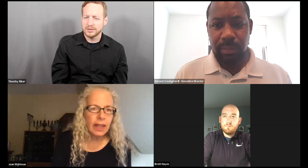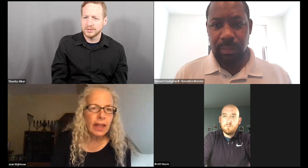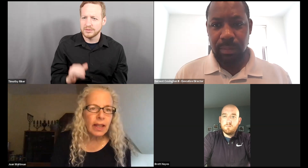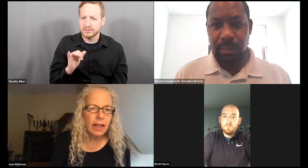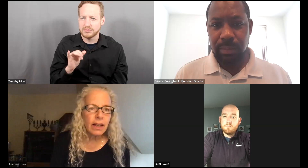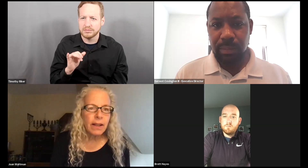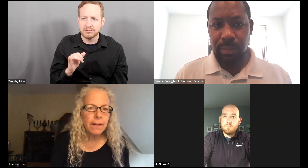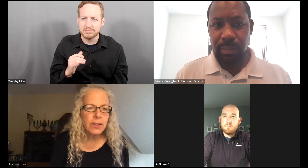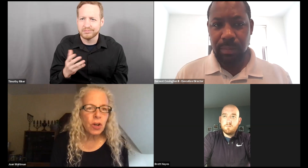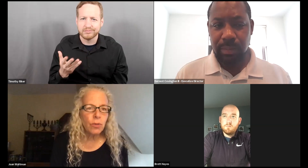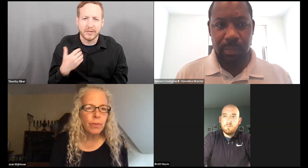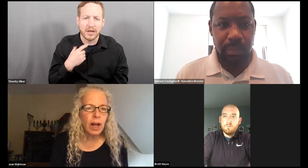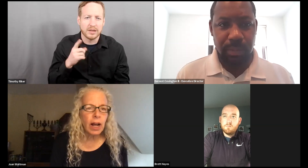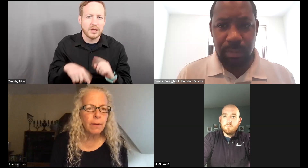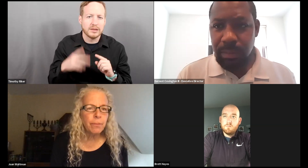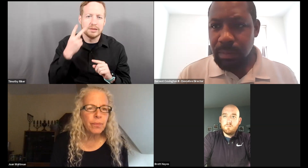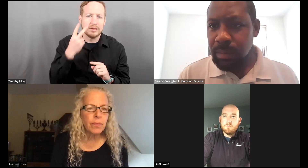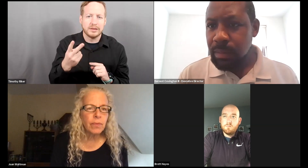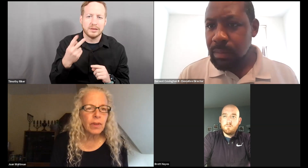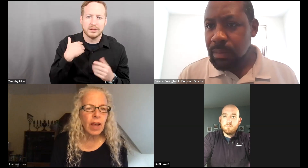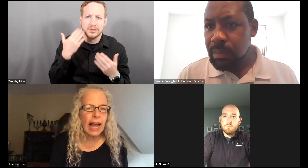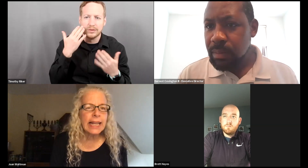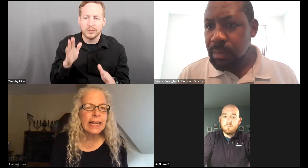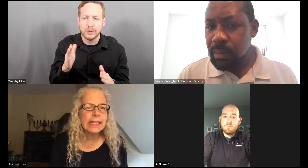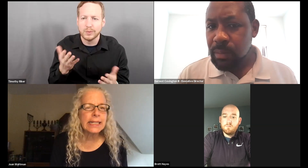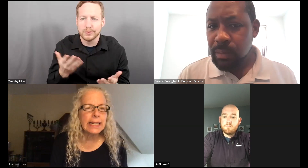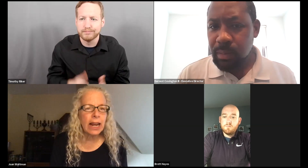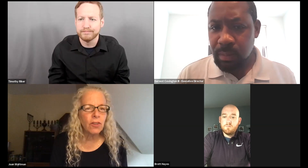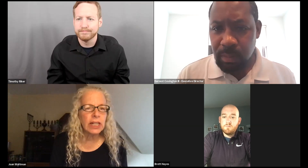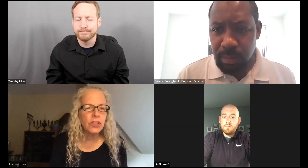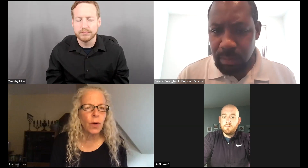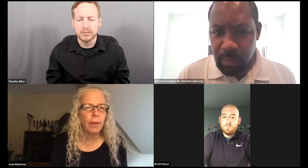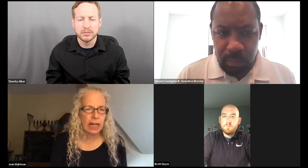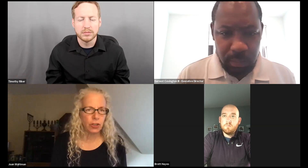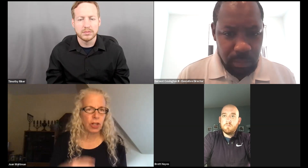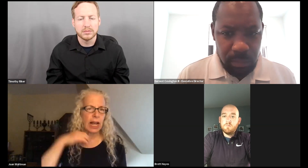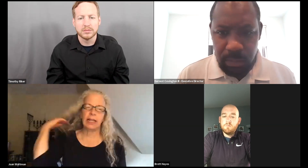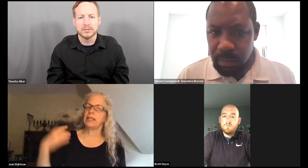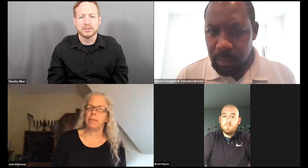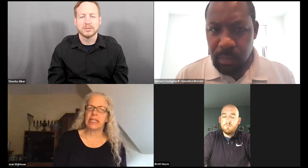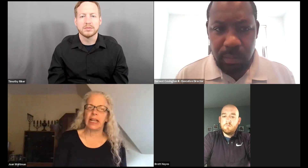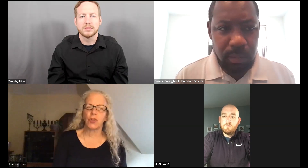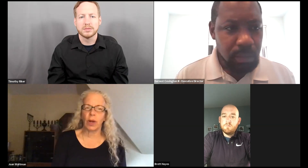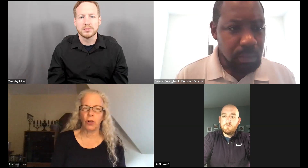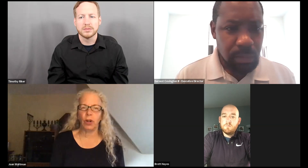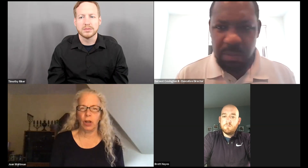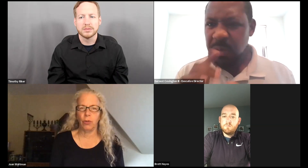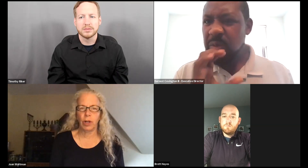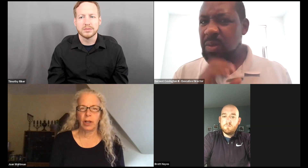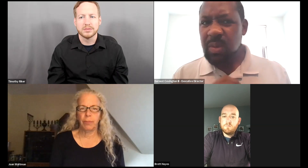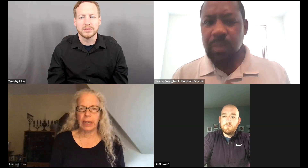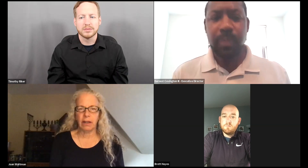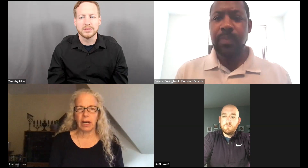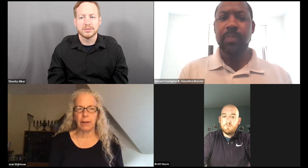the video. Okay, so this is So, this is I can't see Carolyn, so I'm not, Tim is saying, so I don't